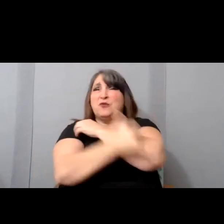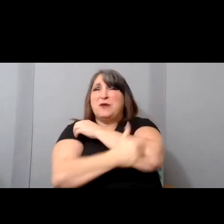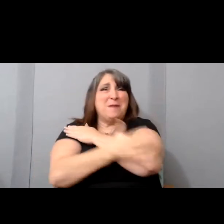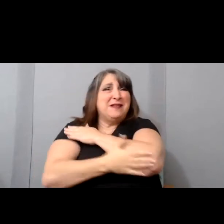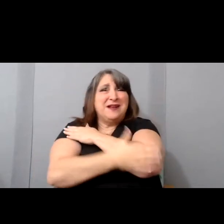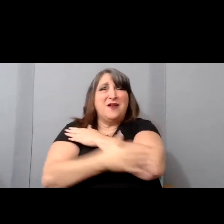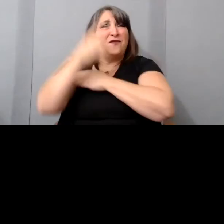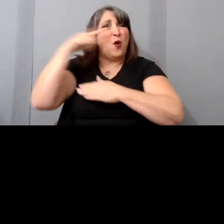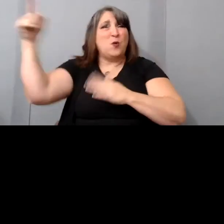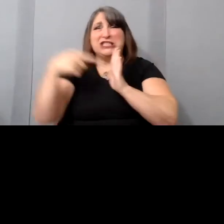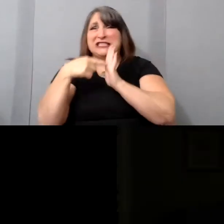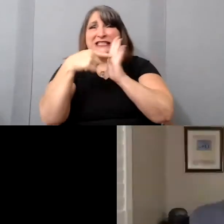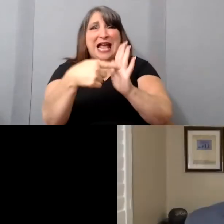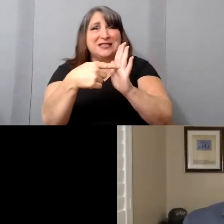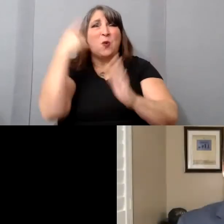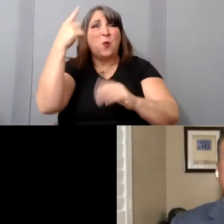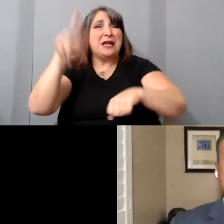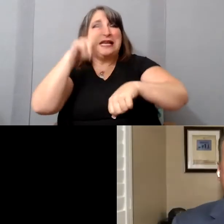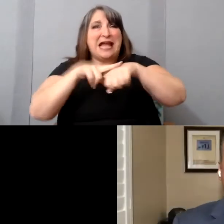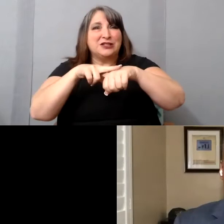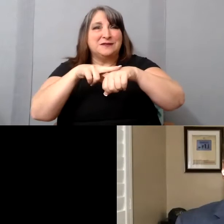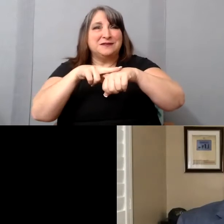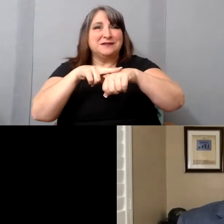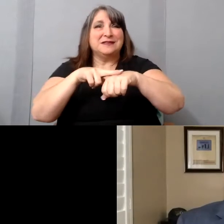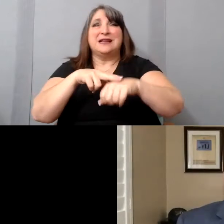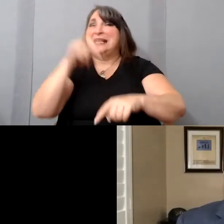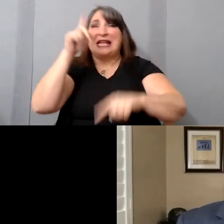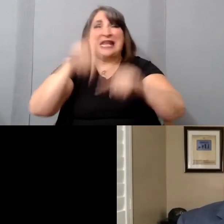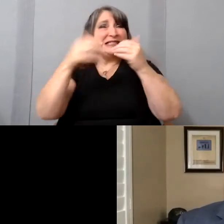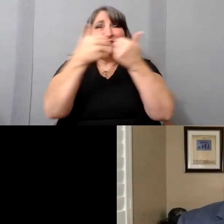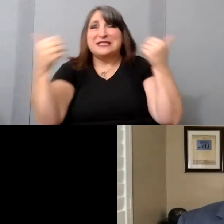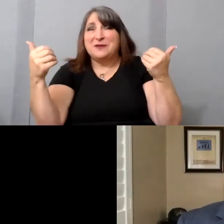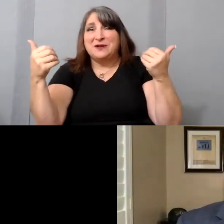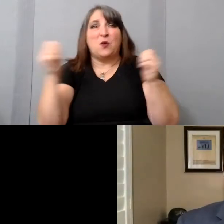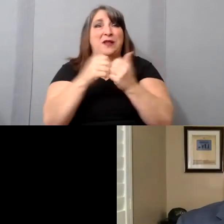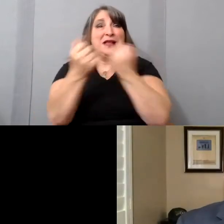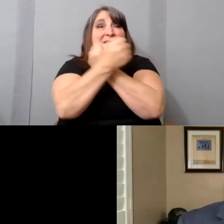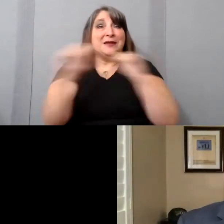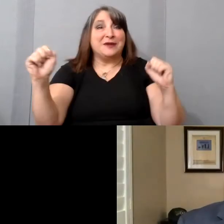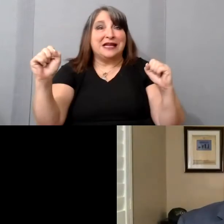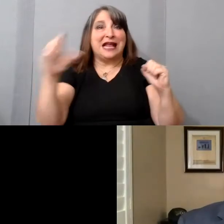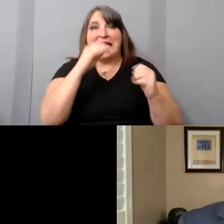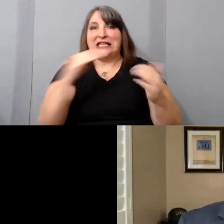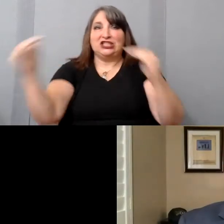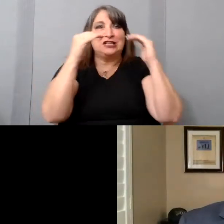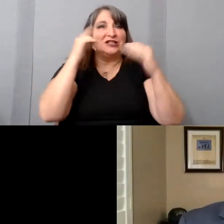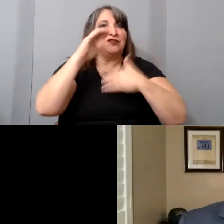it stands, one nation indivisible, with liberty and justice for all.